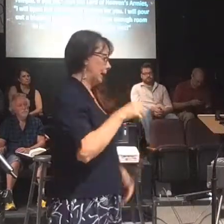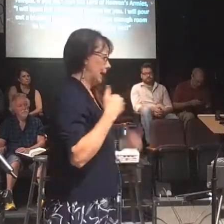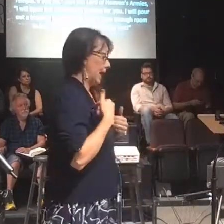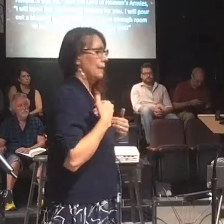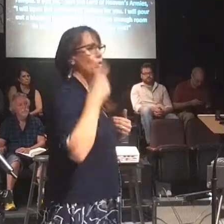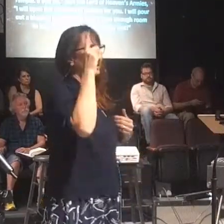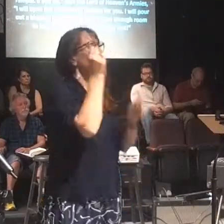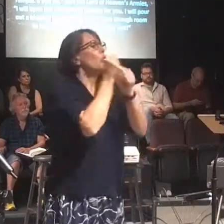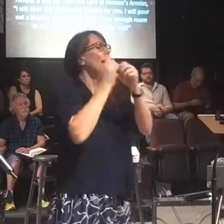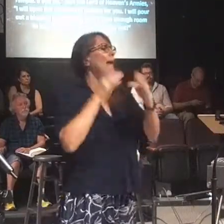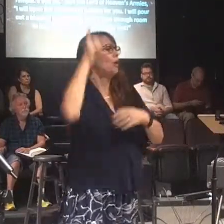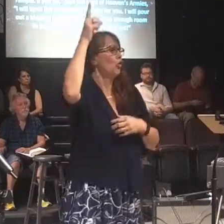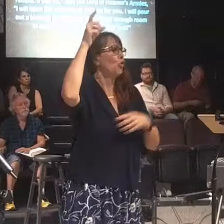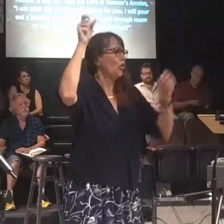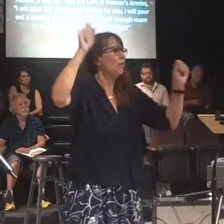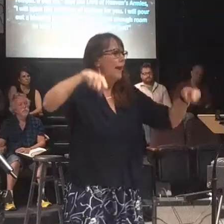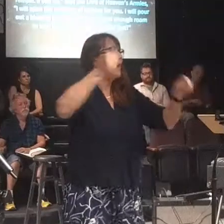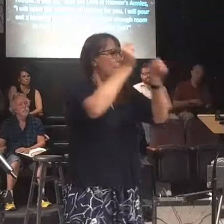of the universe.